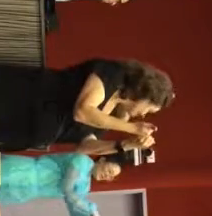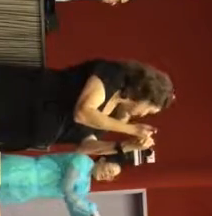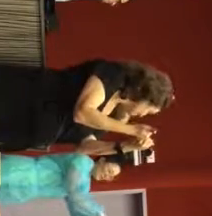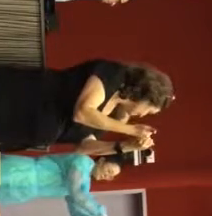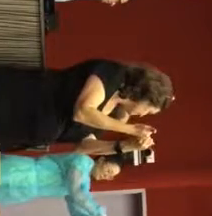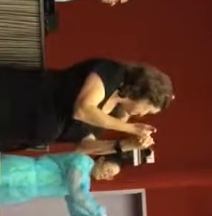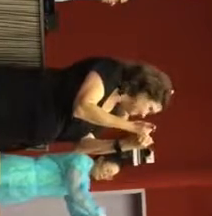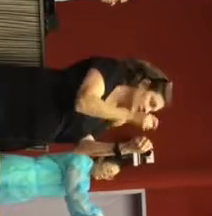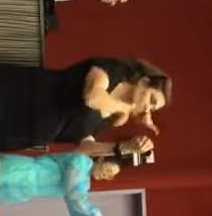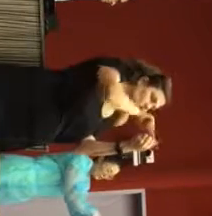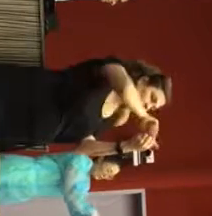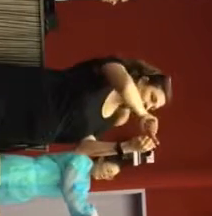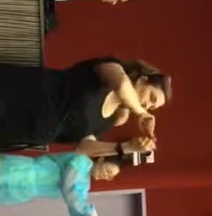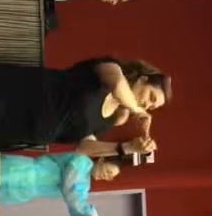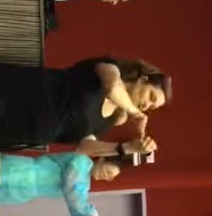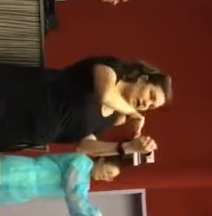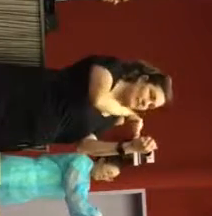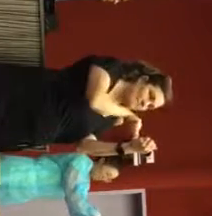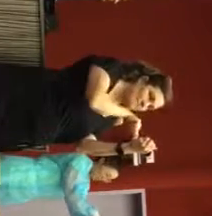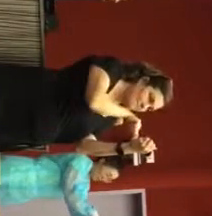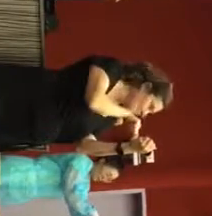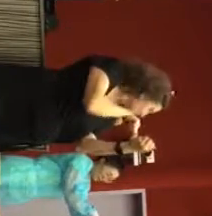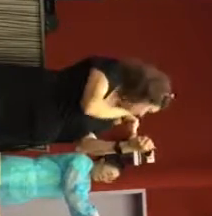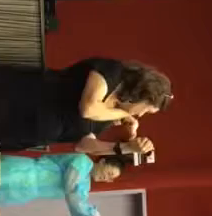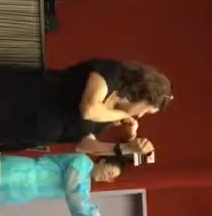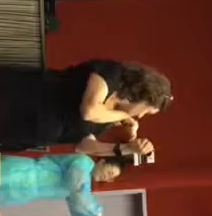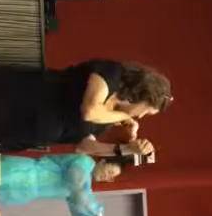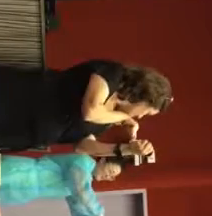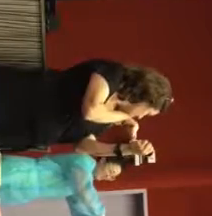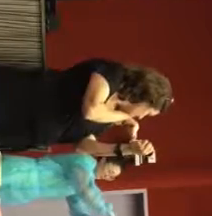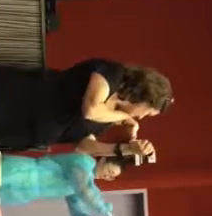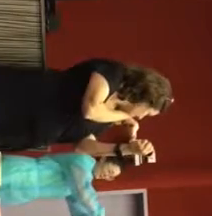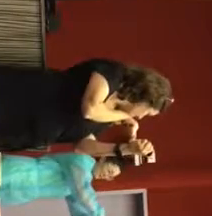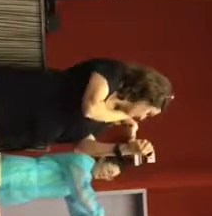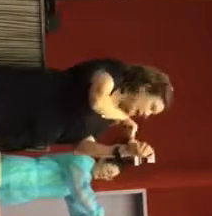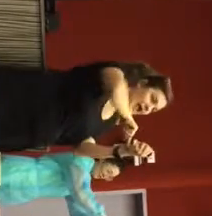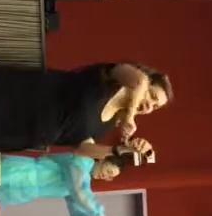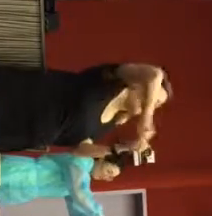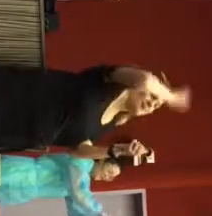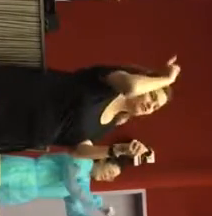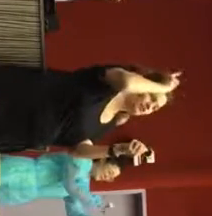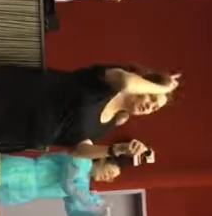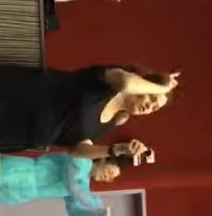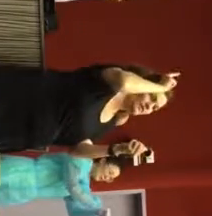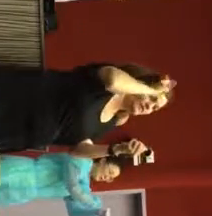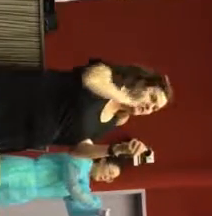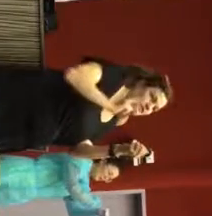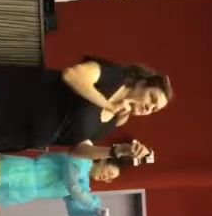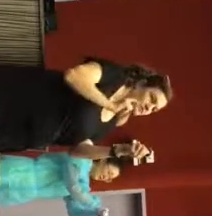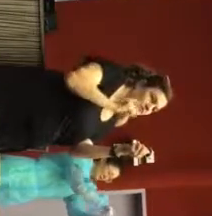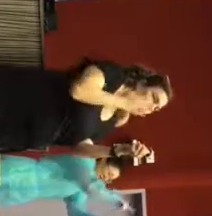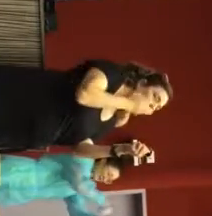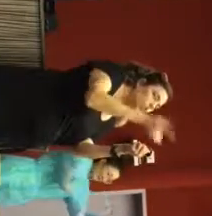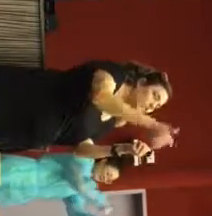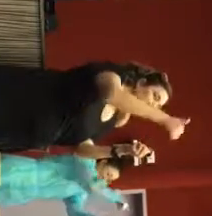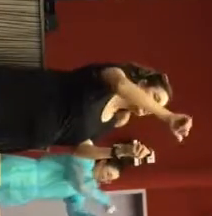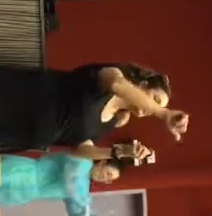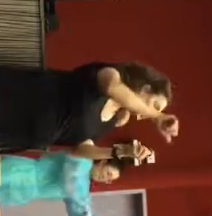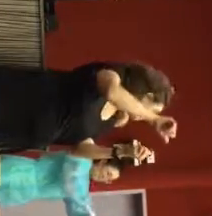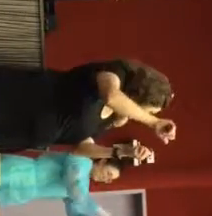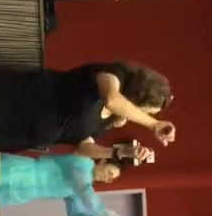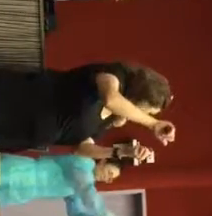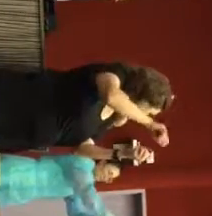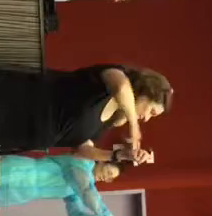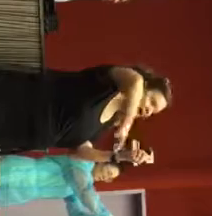we scrape all the way down to the gum, below the gum, and then we remove it, okay? So when you use a floss, not up and